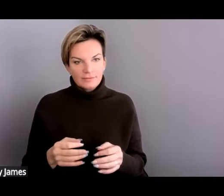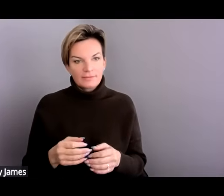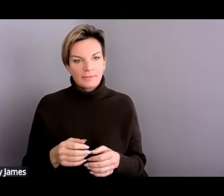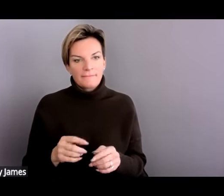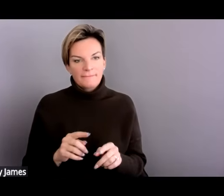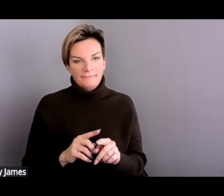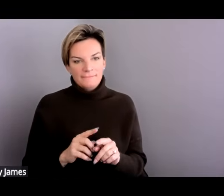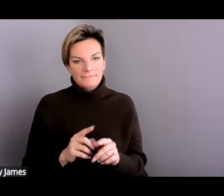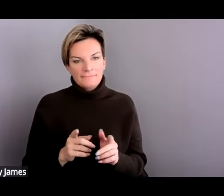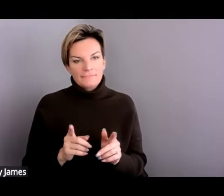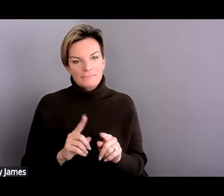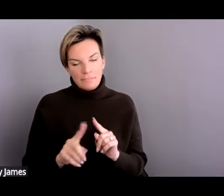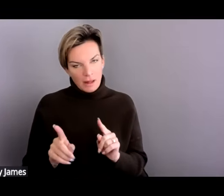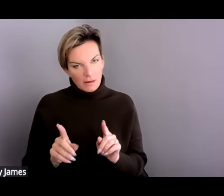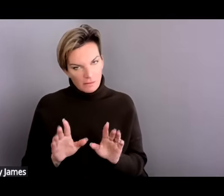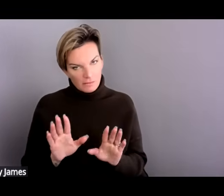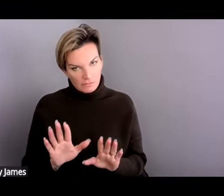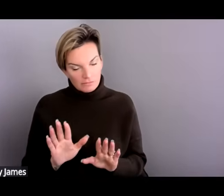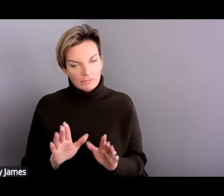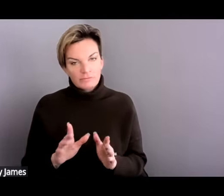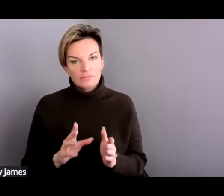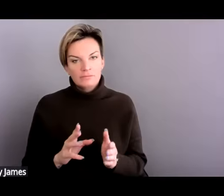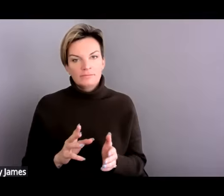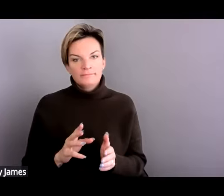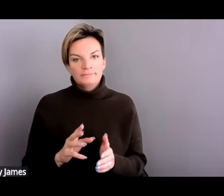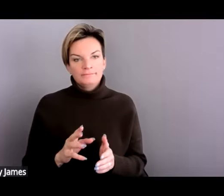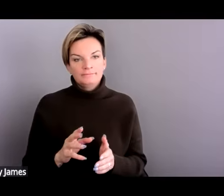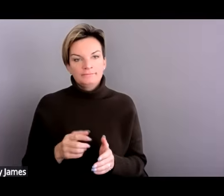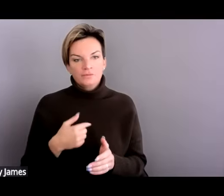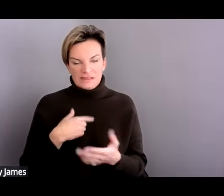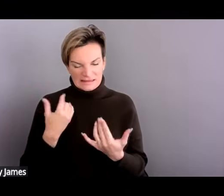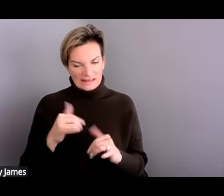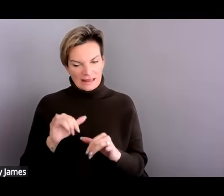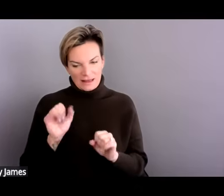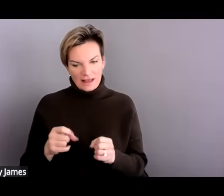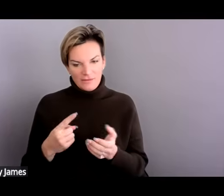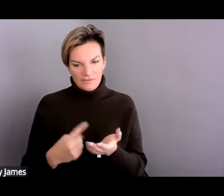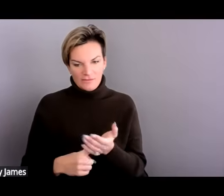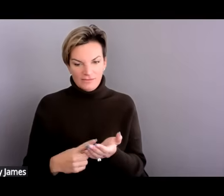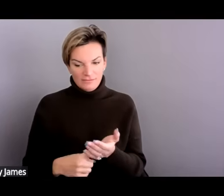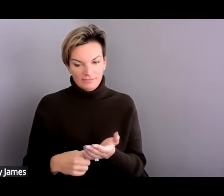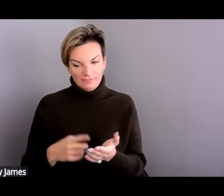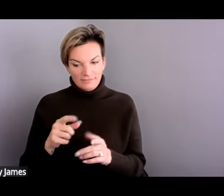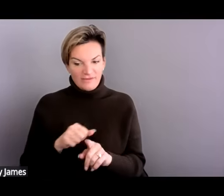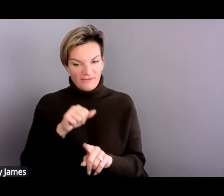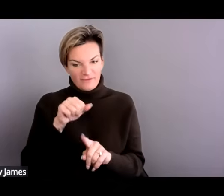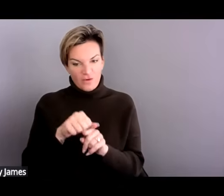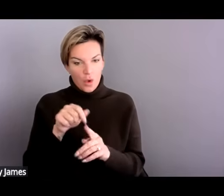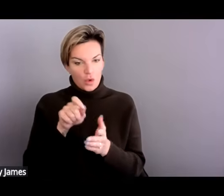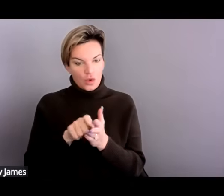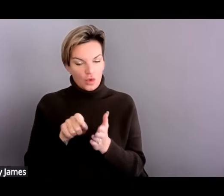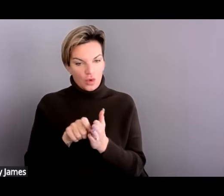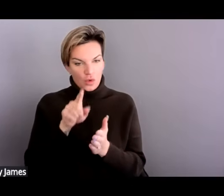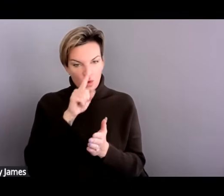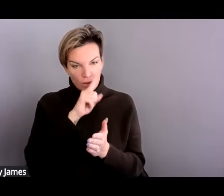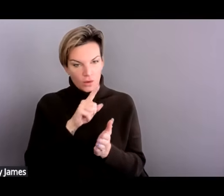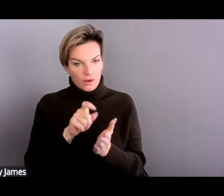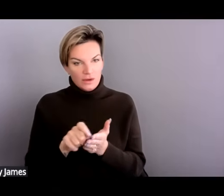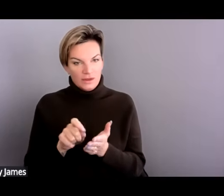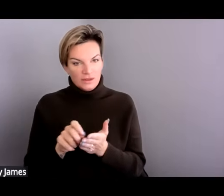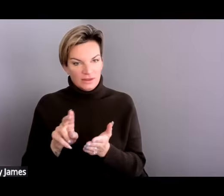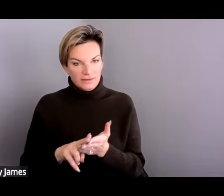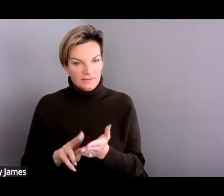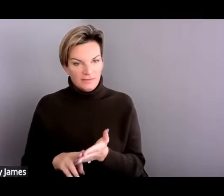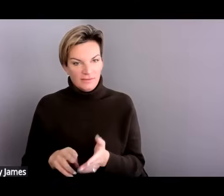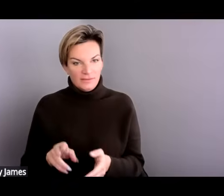we can't address the issue of forgery. So I don't think, I'm not sure what you